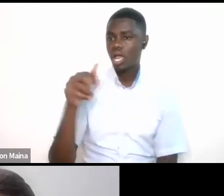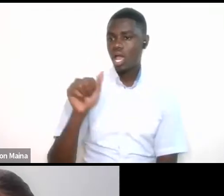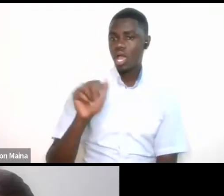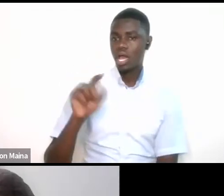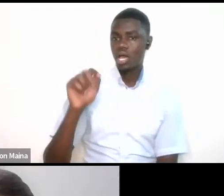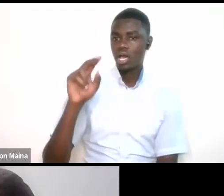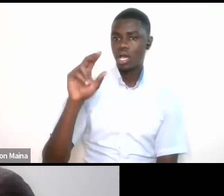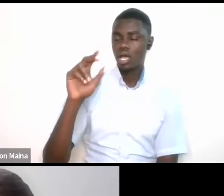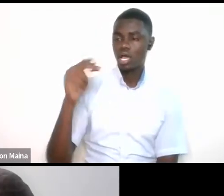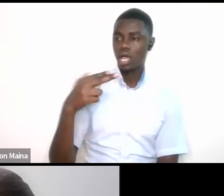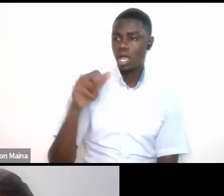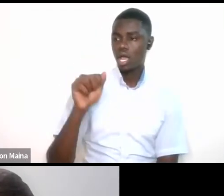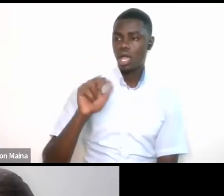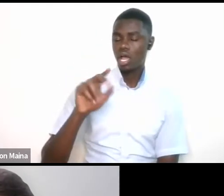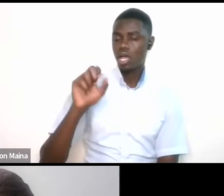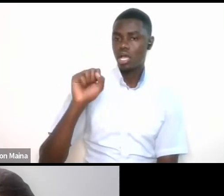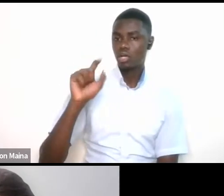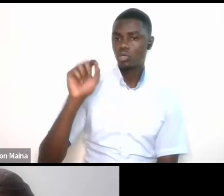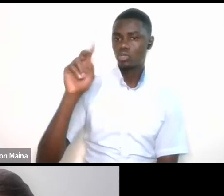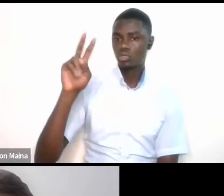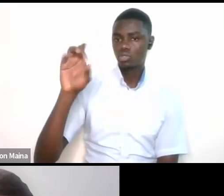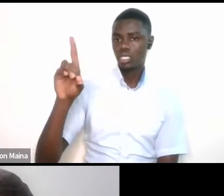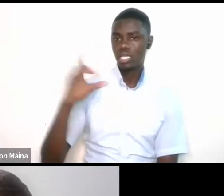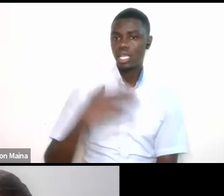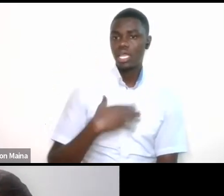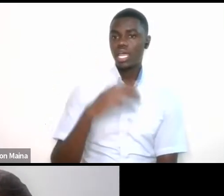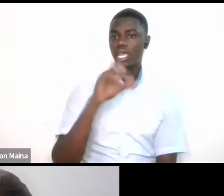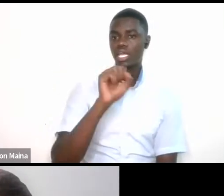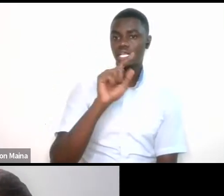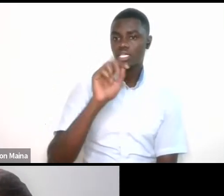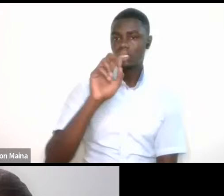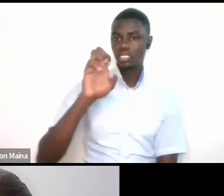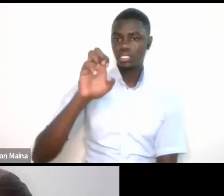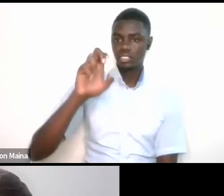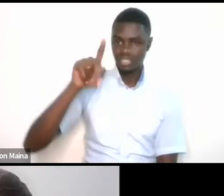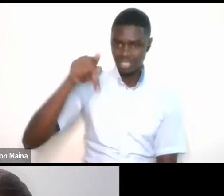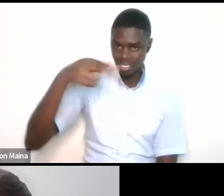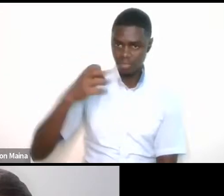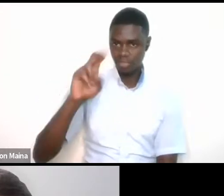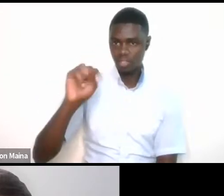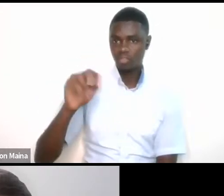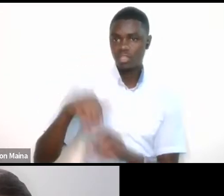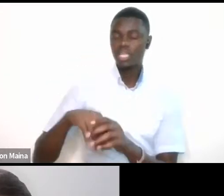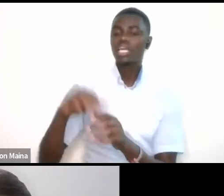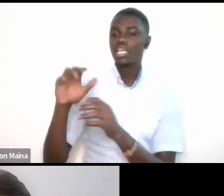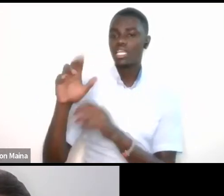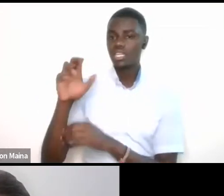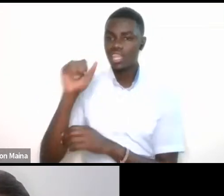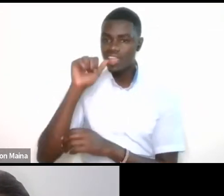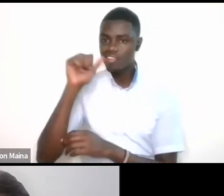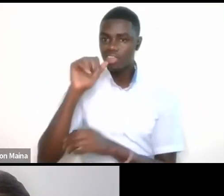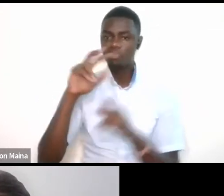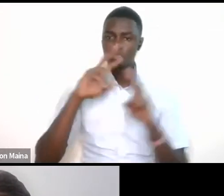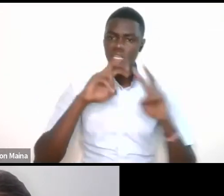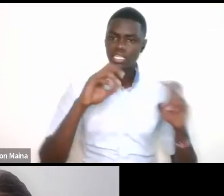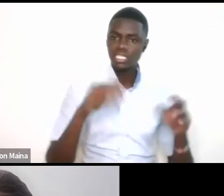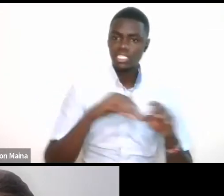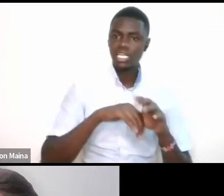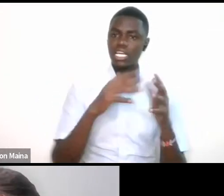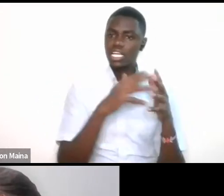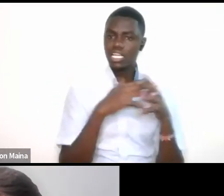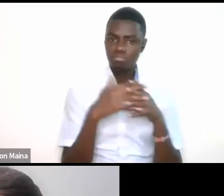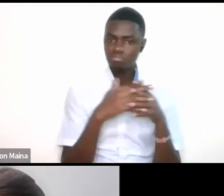the UK. I spoke about Barbs and Ginders from the United States, their research. I spoke about Diane